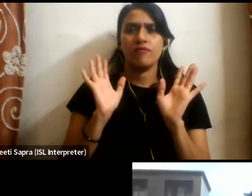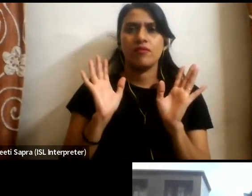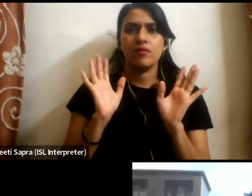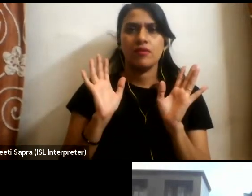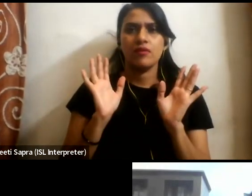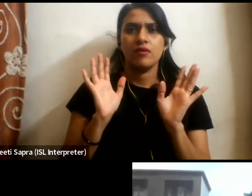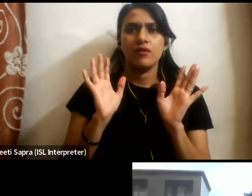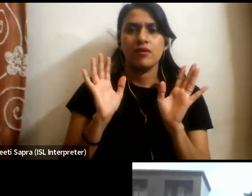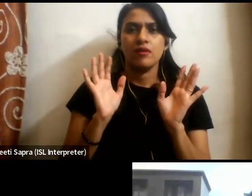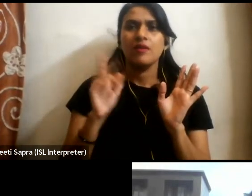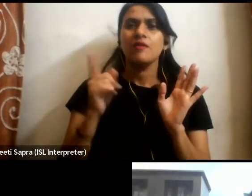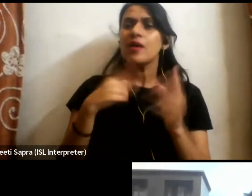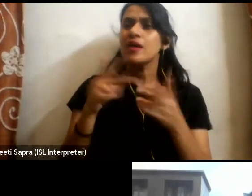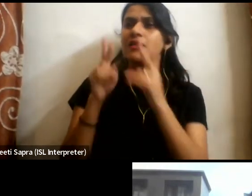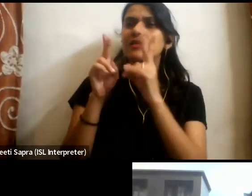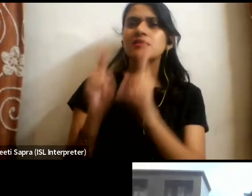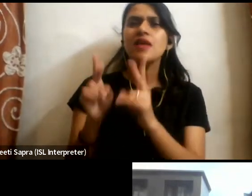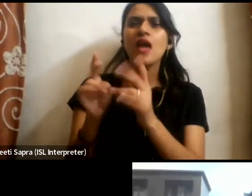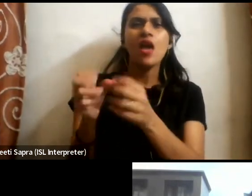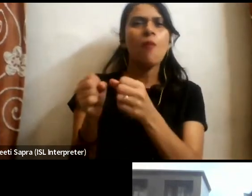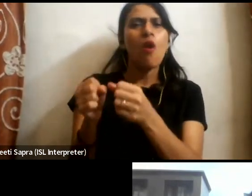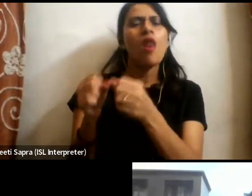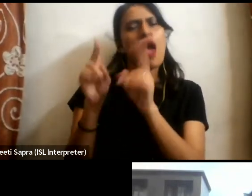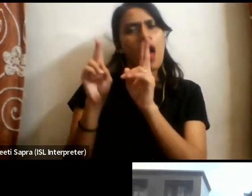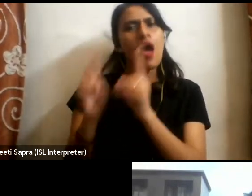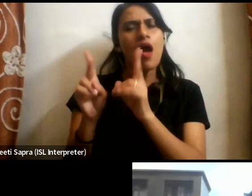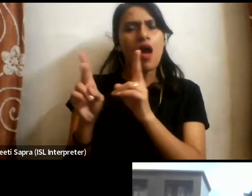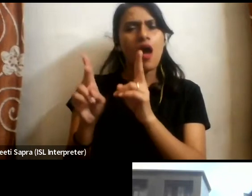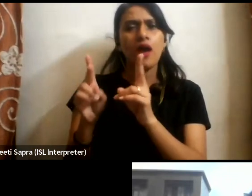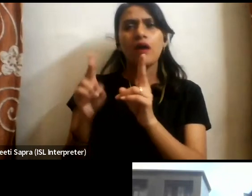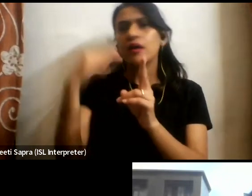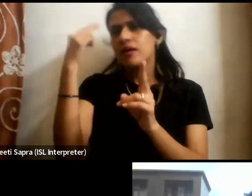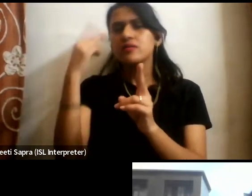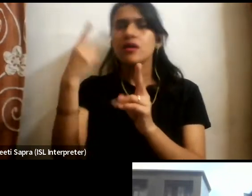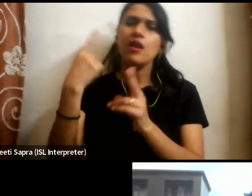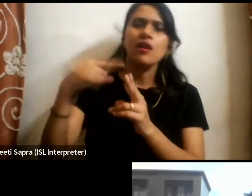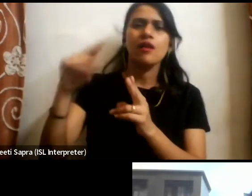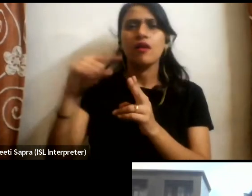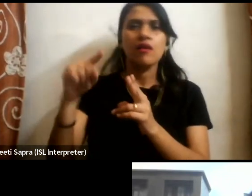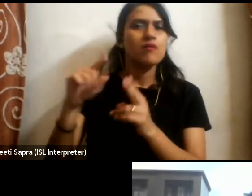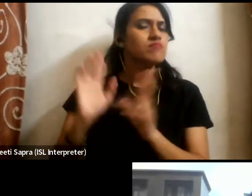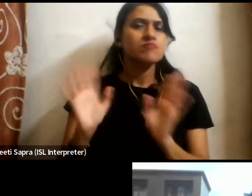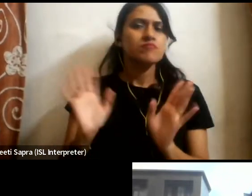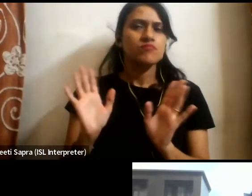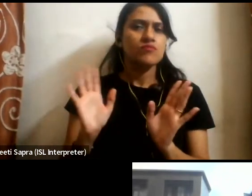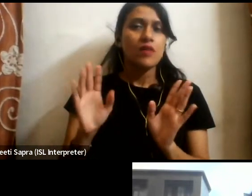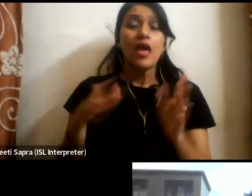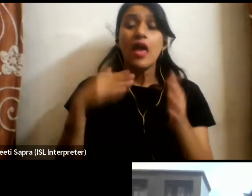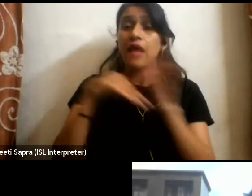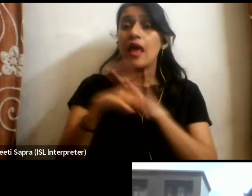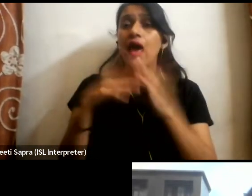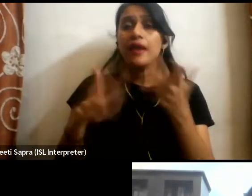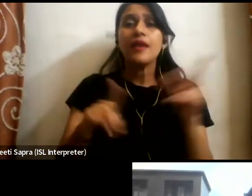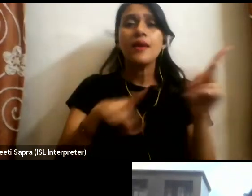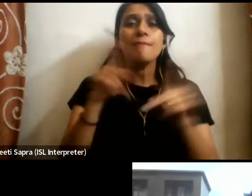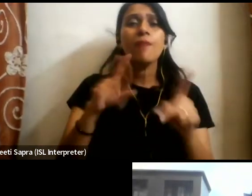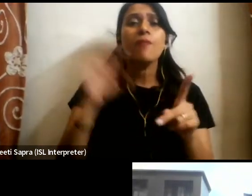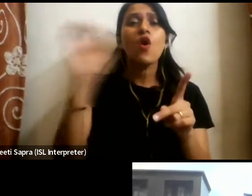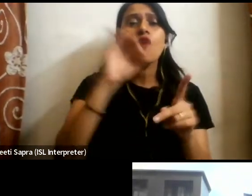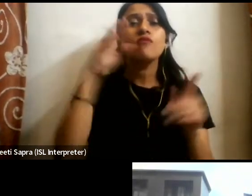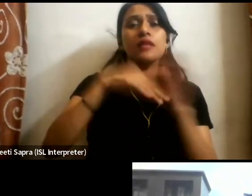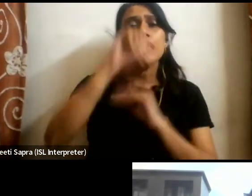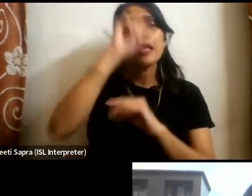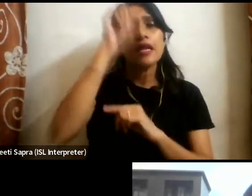these requirements as being at all relevant in any other kind of public office in India, and we don't, and